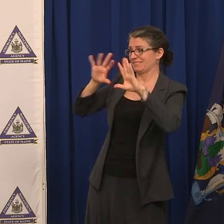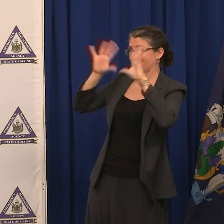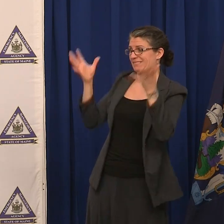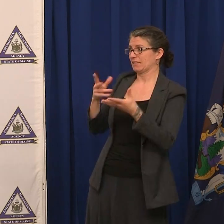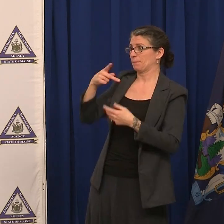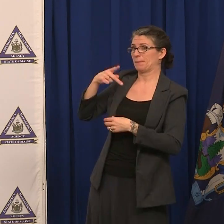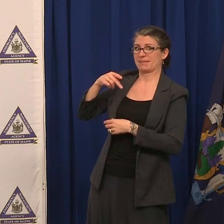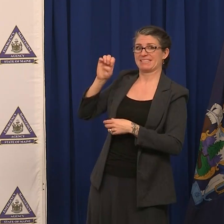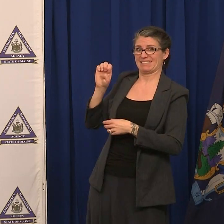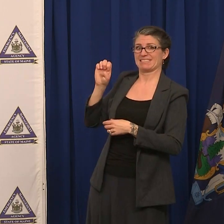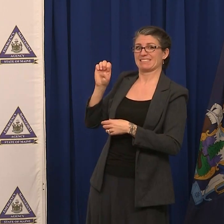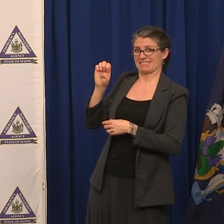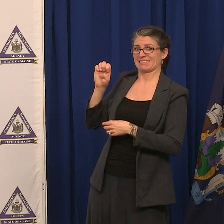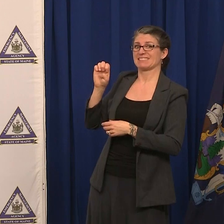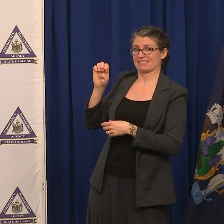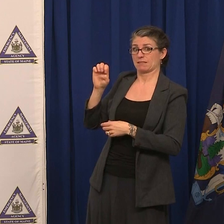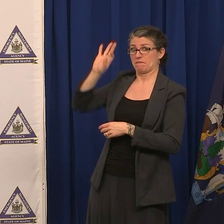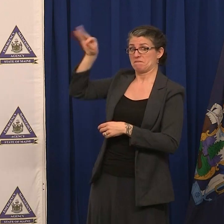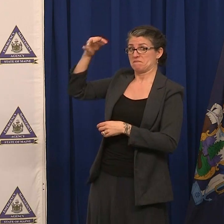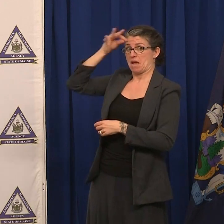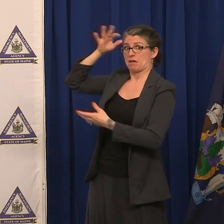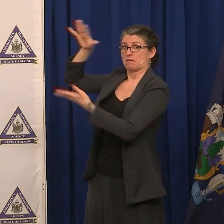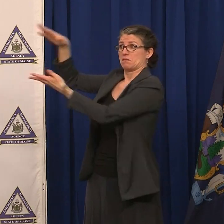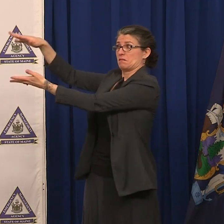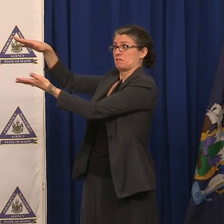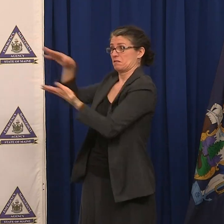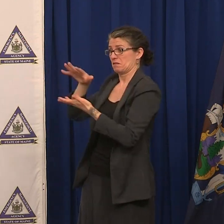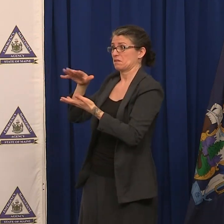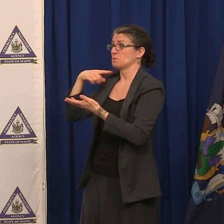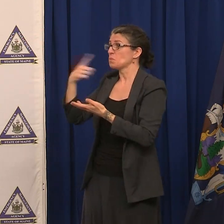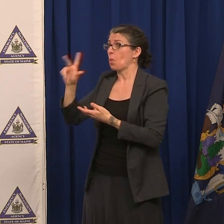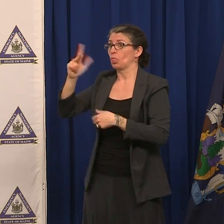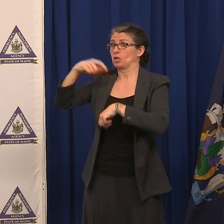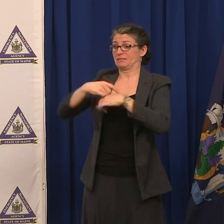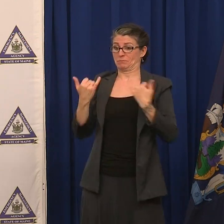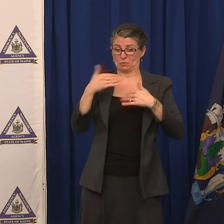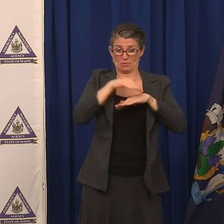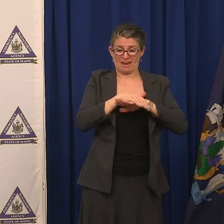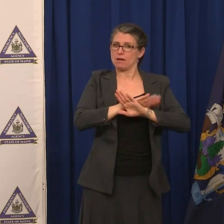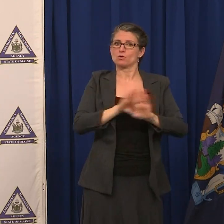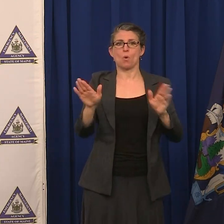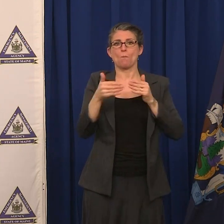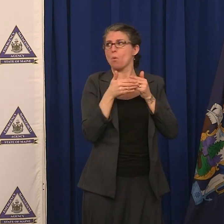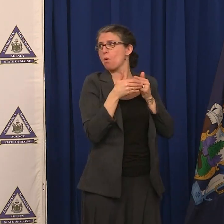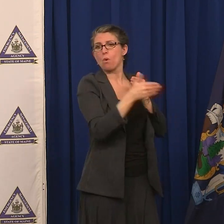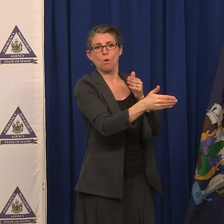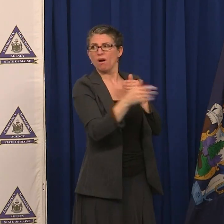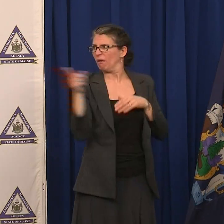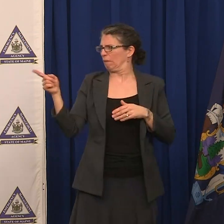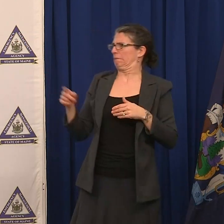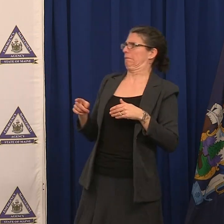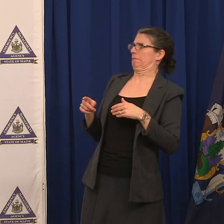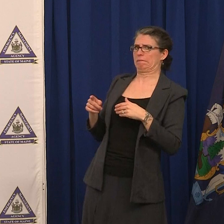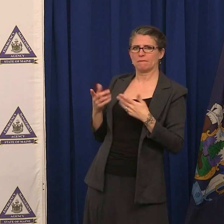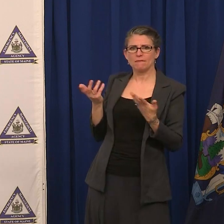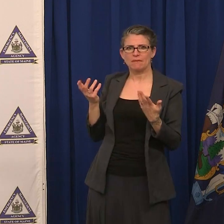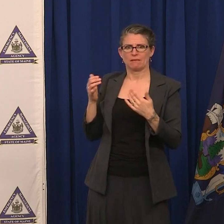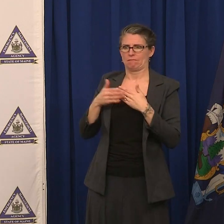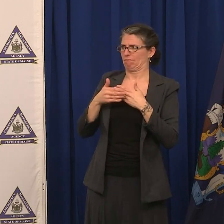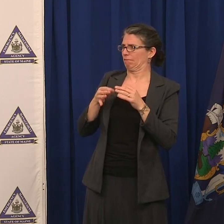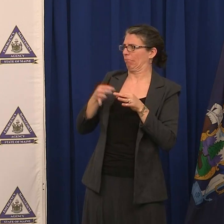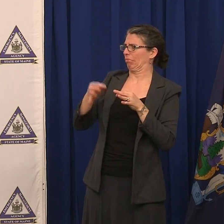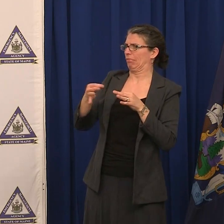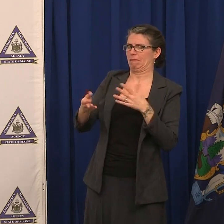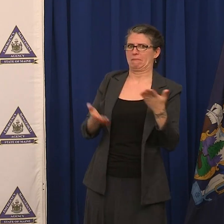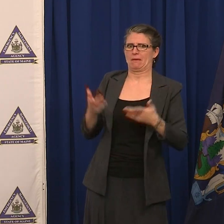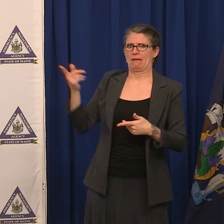we may not get what we've asked for. And I guess if the federal government is not going to be a reliable supplier of this